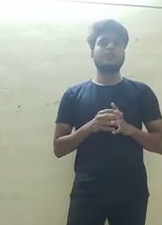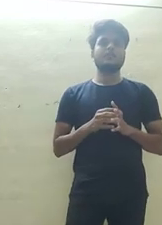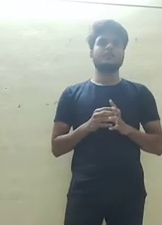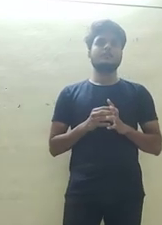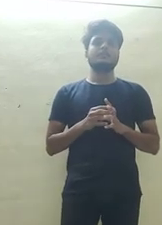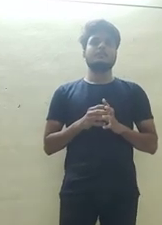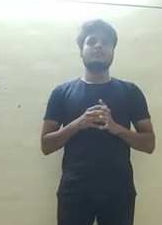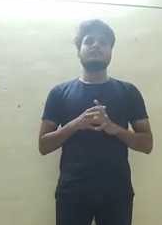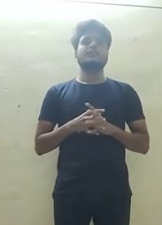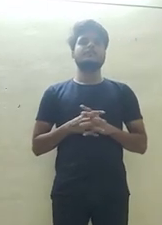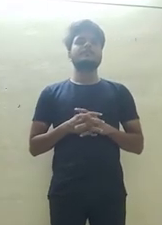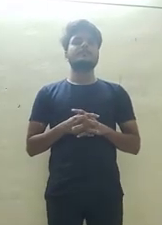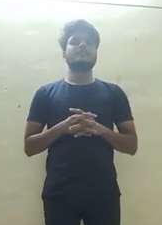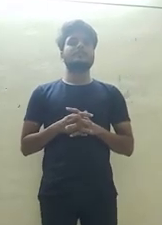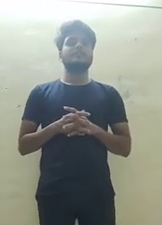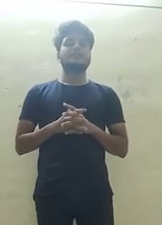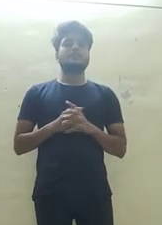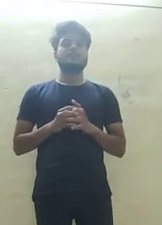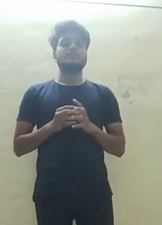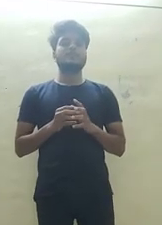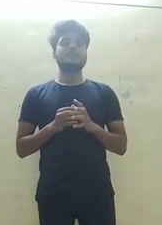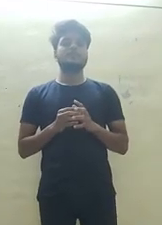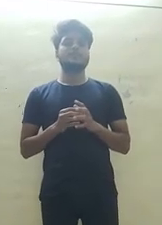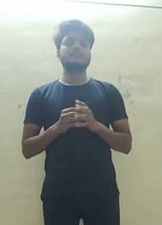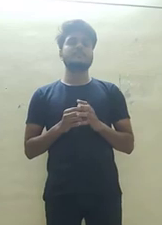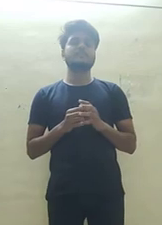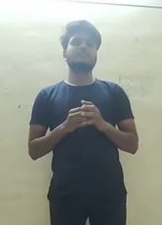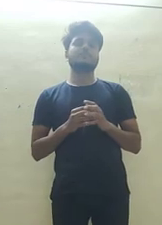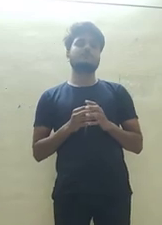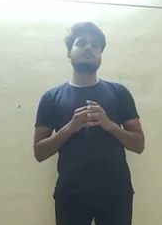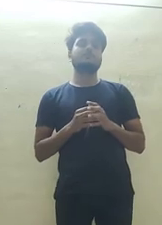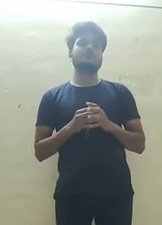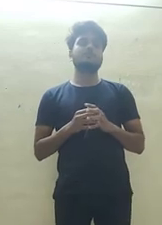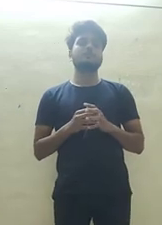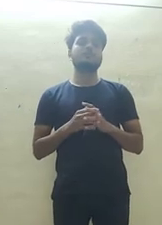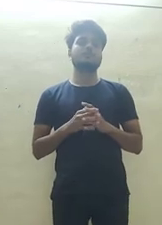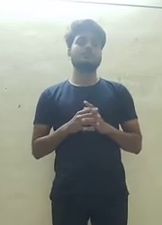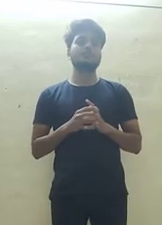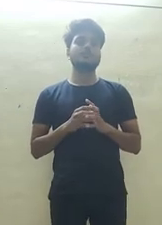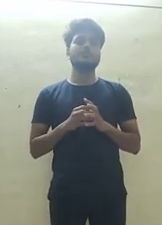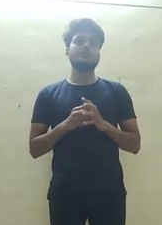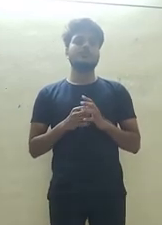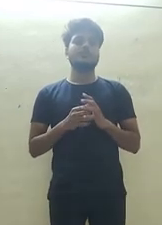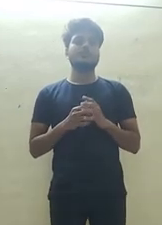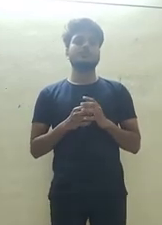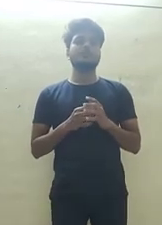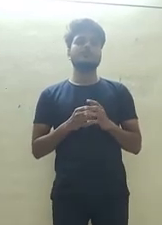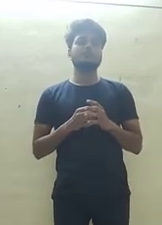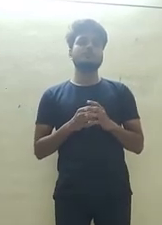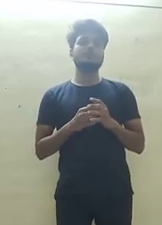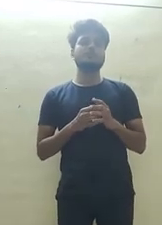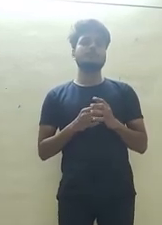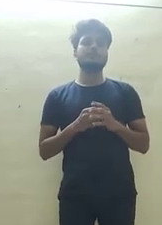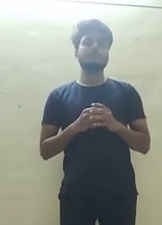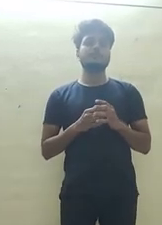Hello everyone, my name is Ankit Lawale. Today is 16th of November 2022 and the topic for the today's video